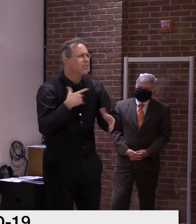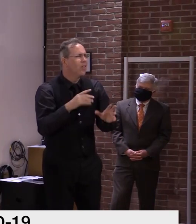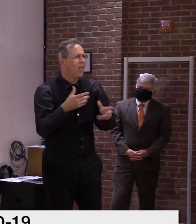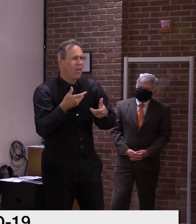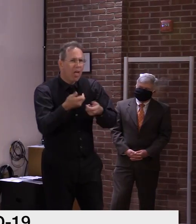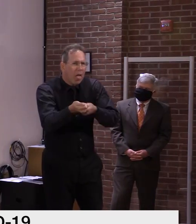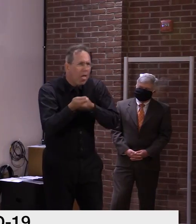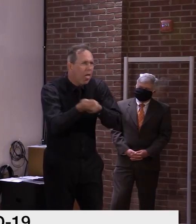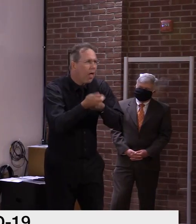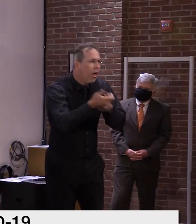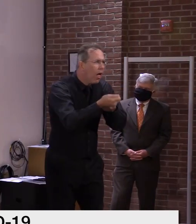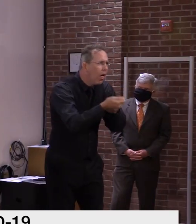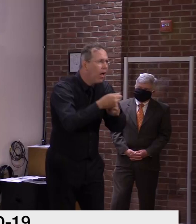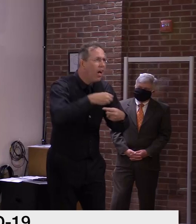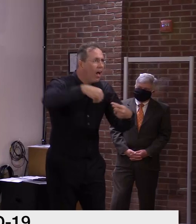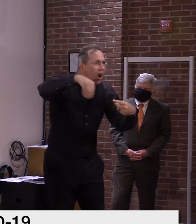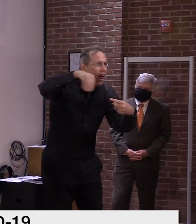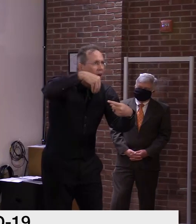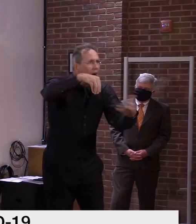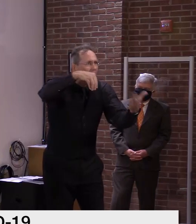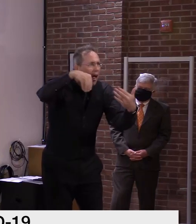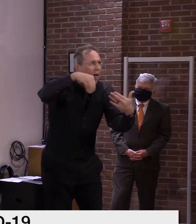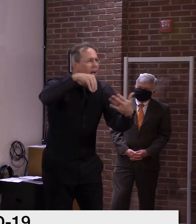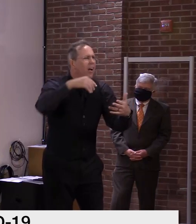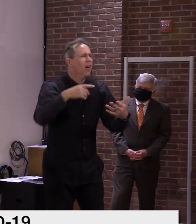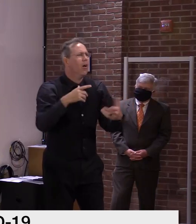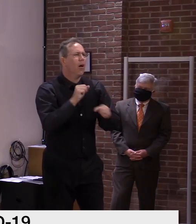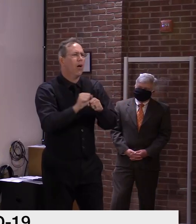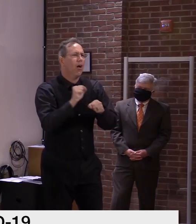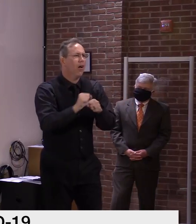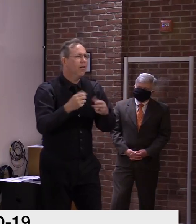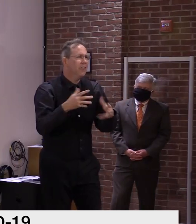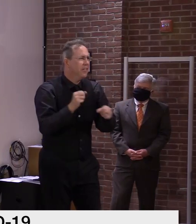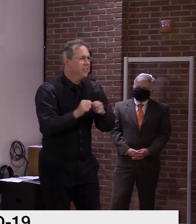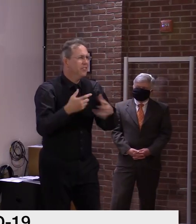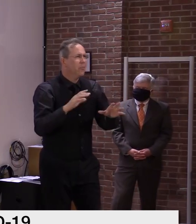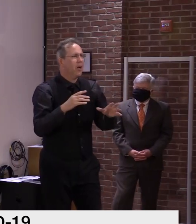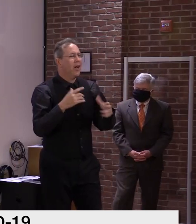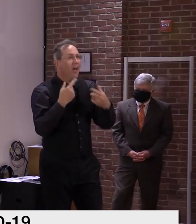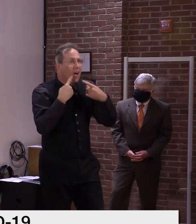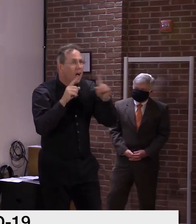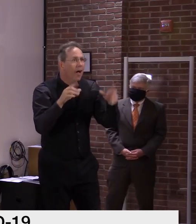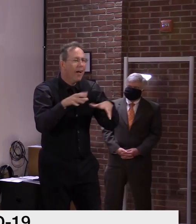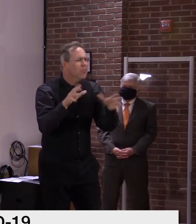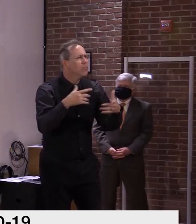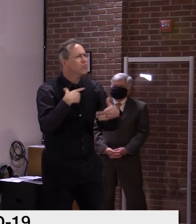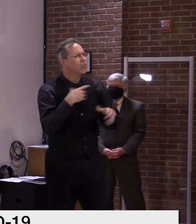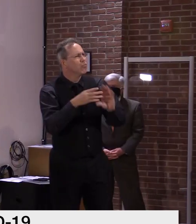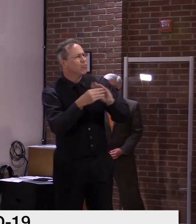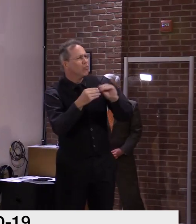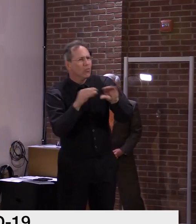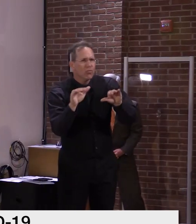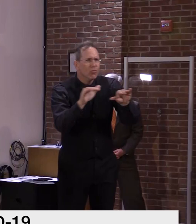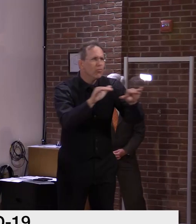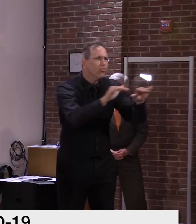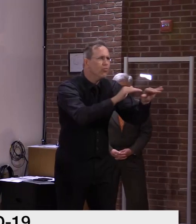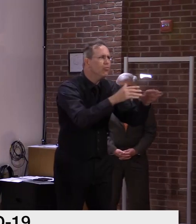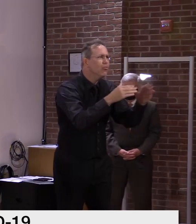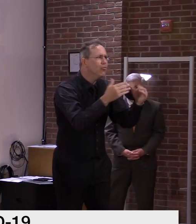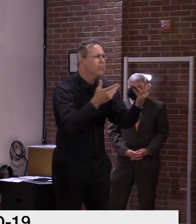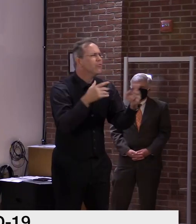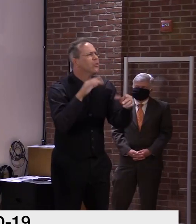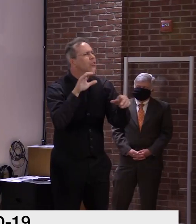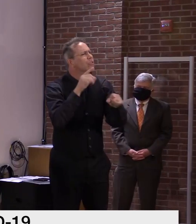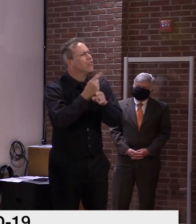institute a program like that when we've had so many step up for the common good and do it already. And I think it sends the